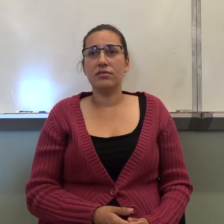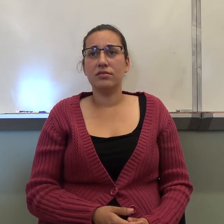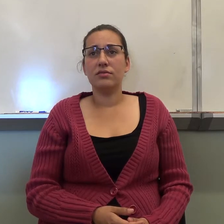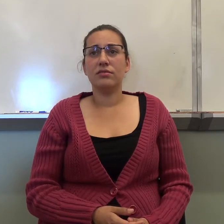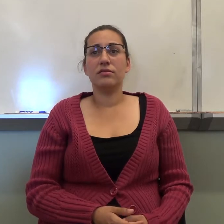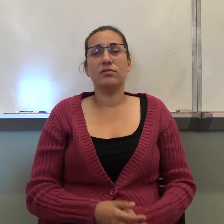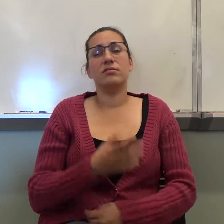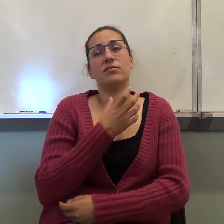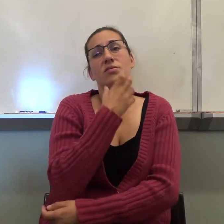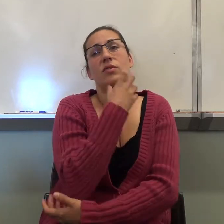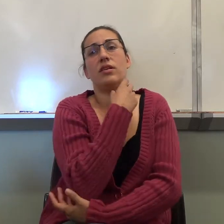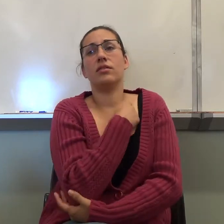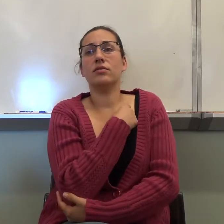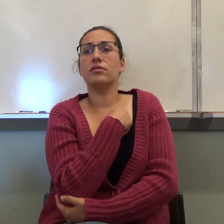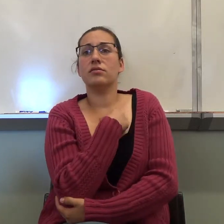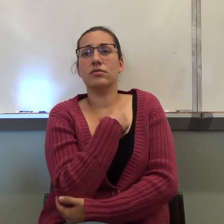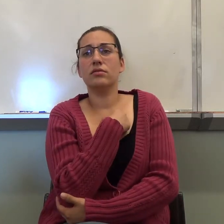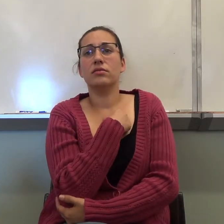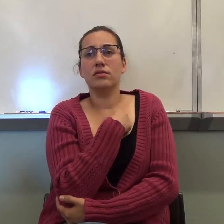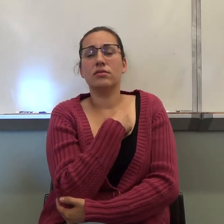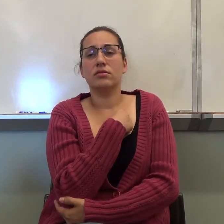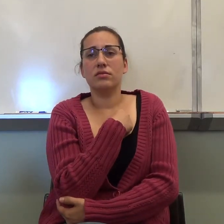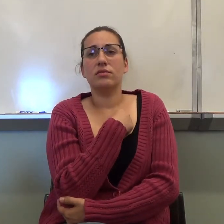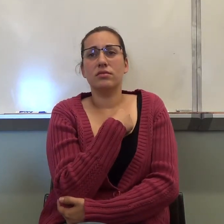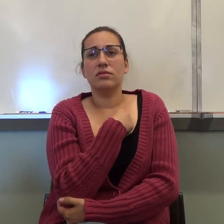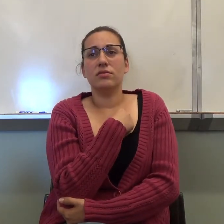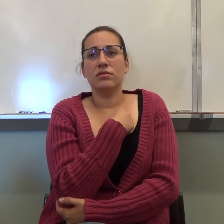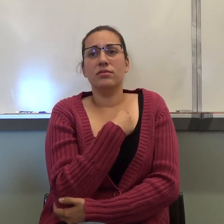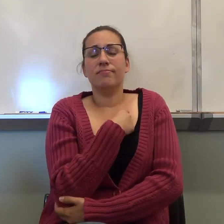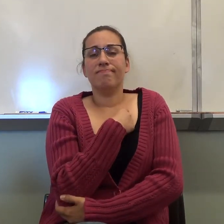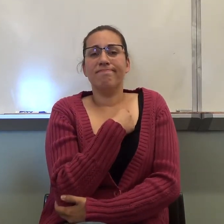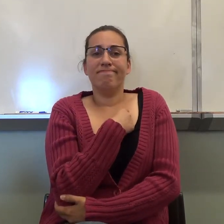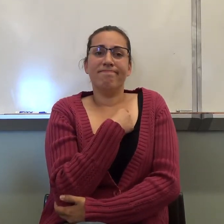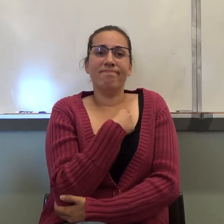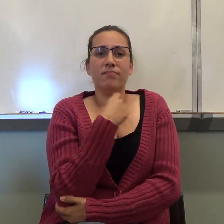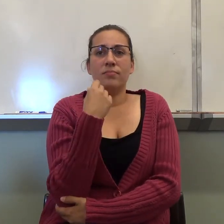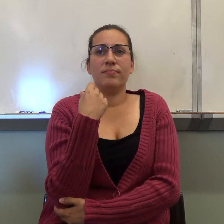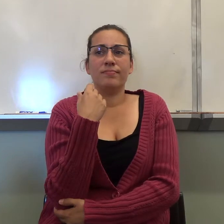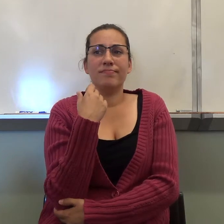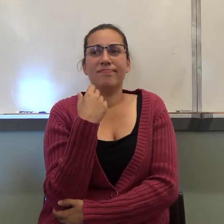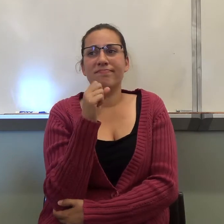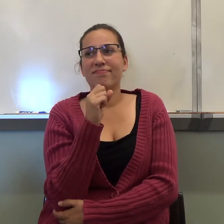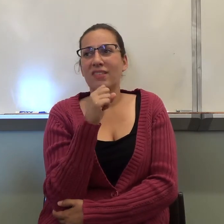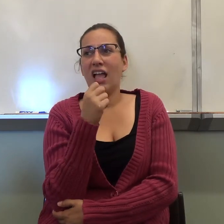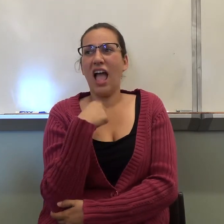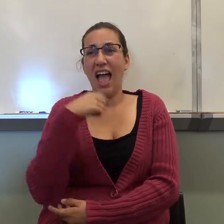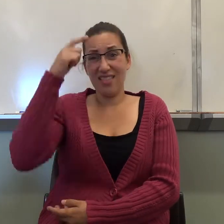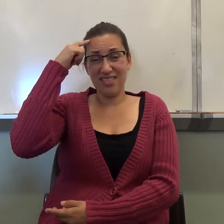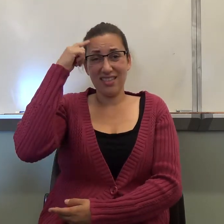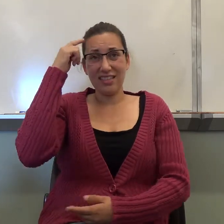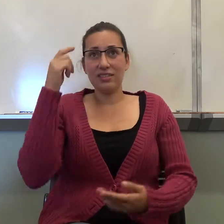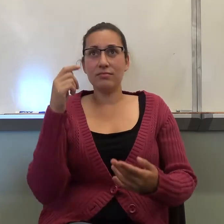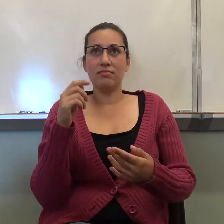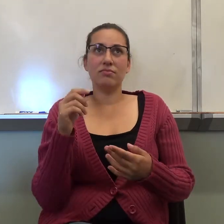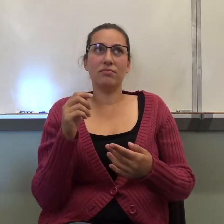one's added. There are 3 things going on there. It doesn't matter. Distributive law still holds. So we're going to take